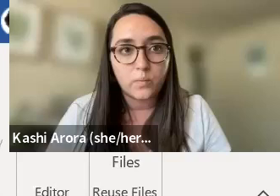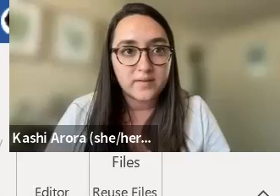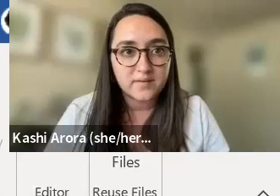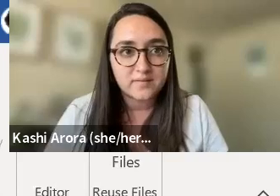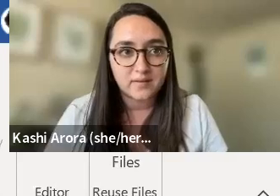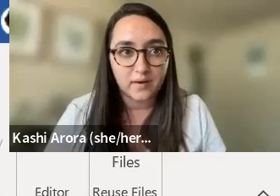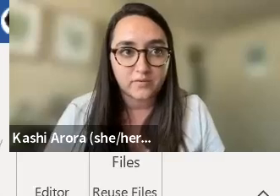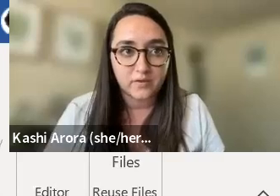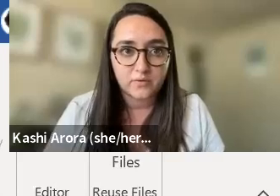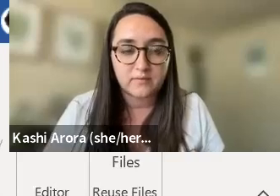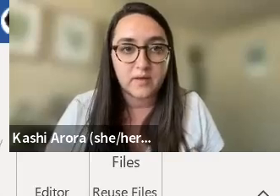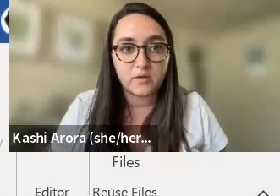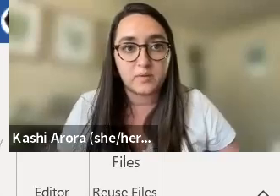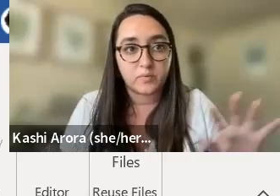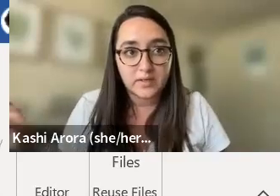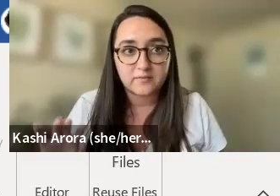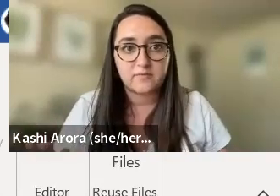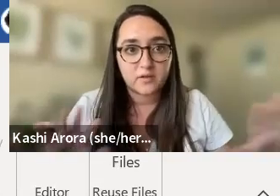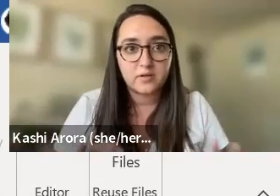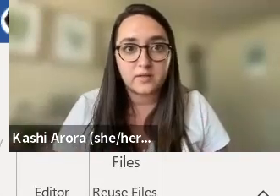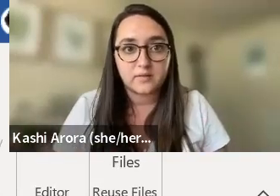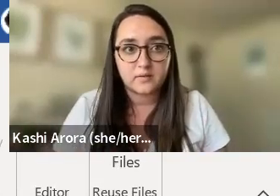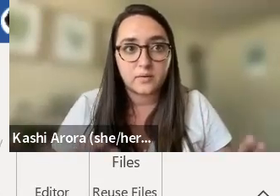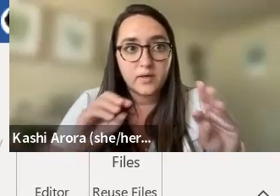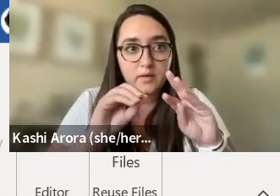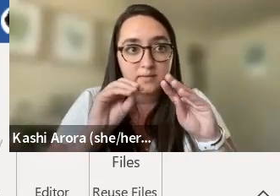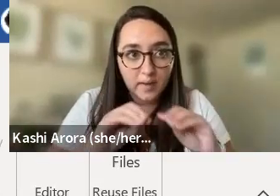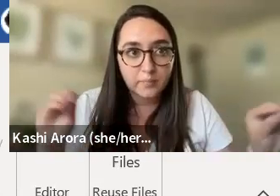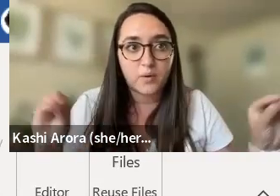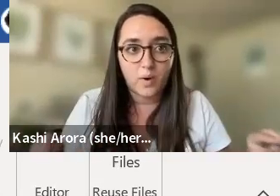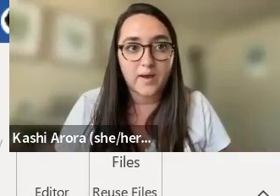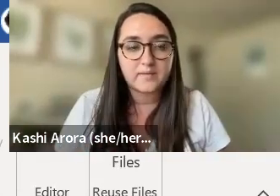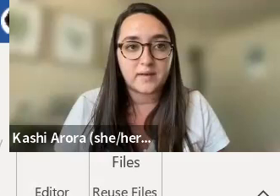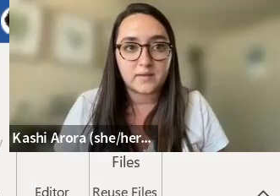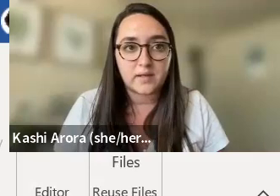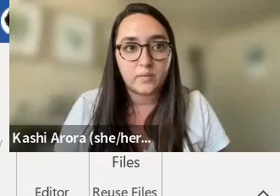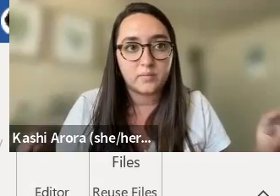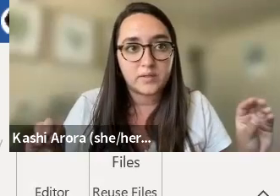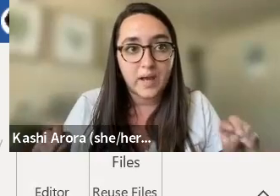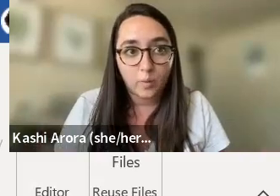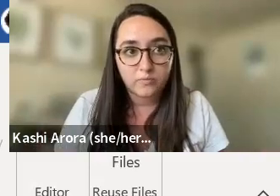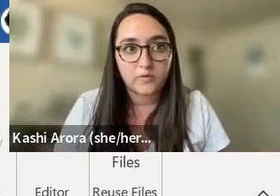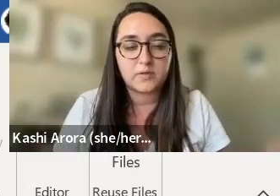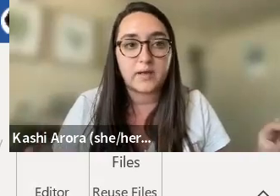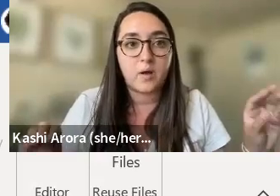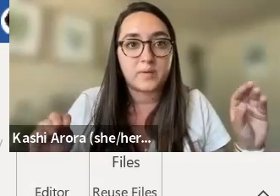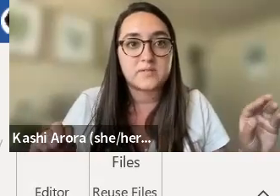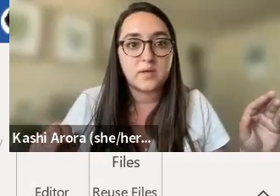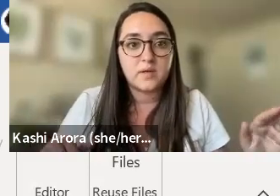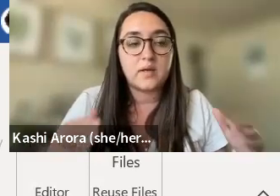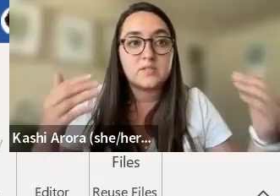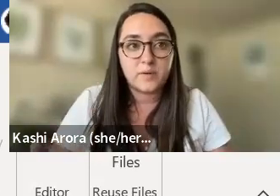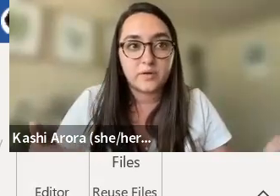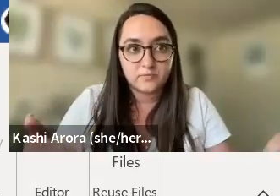is when these get sent out as notes, if they could be reconfigured into separate whys, I think that would be really helpful to help